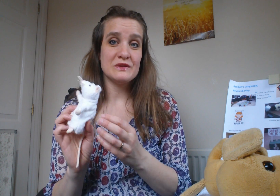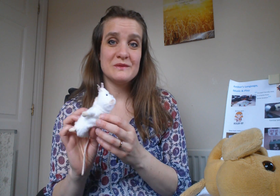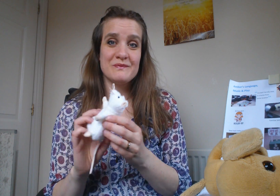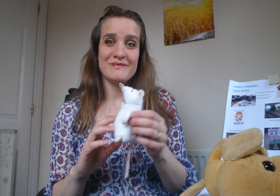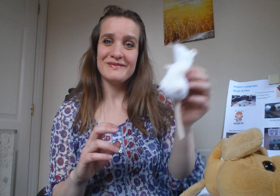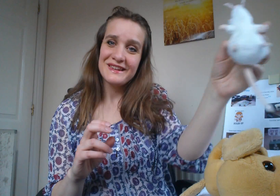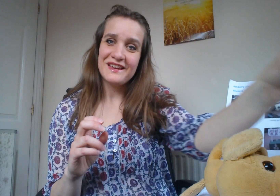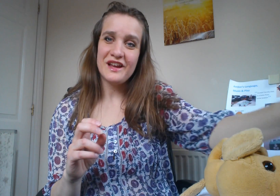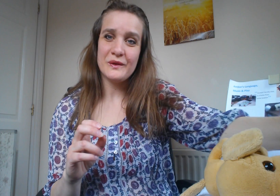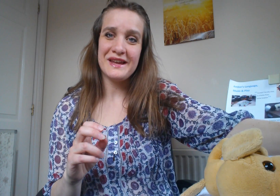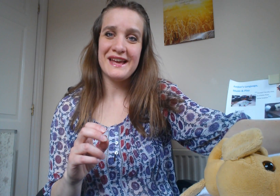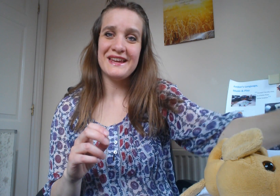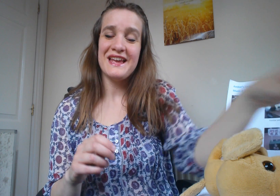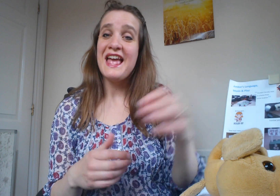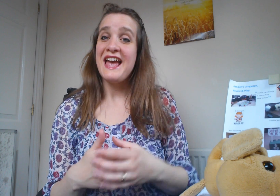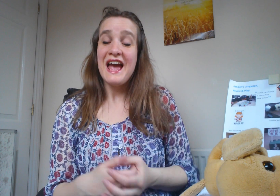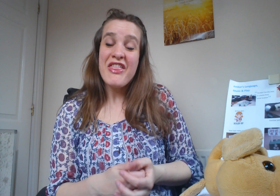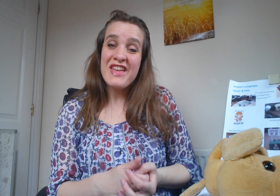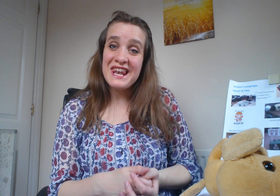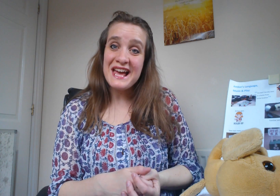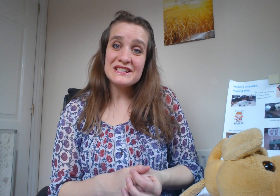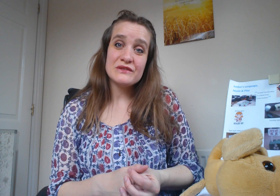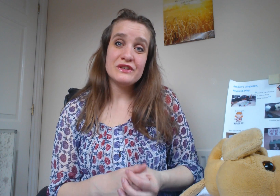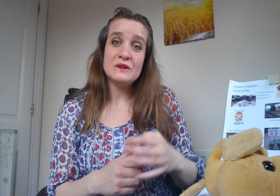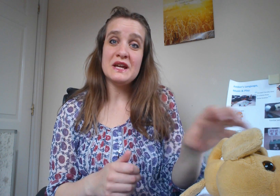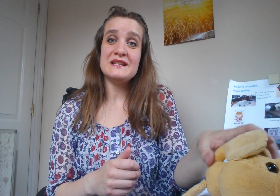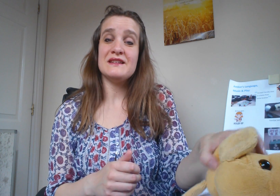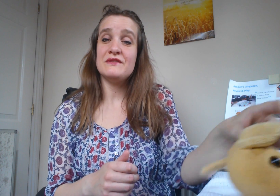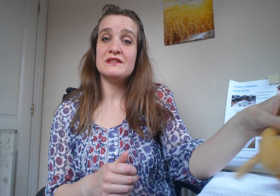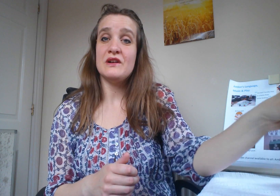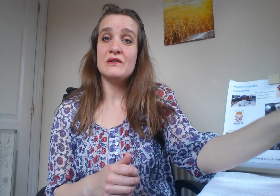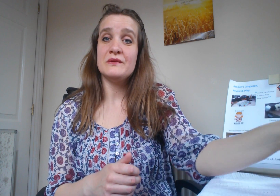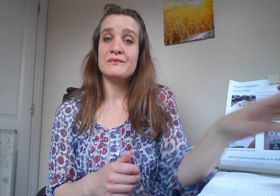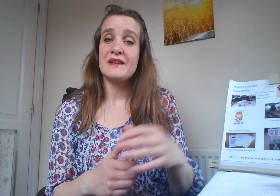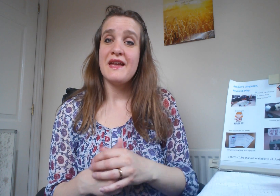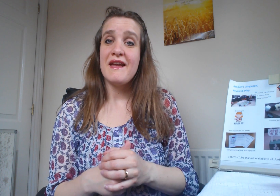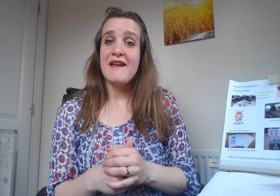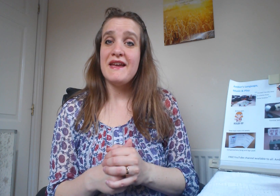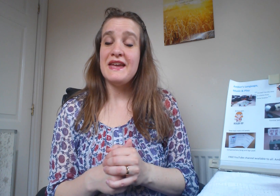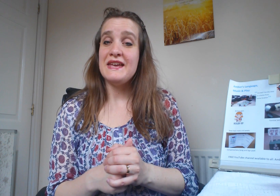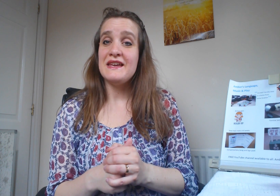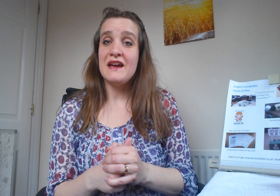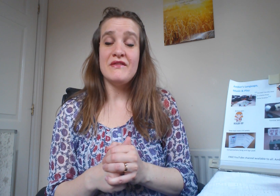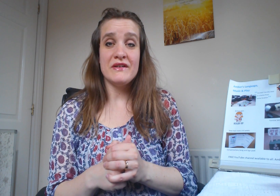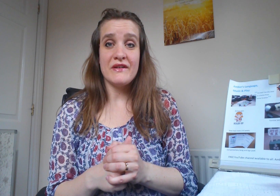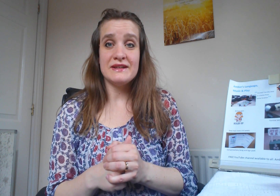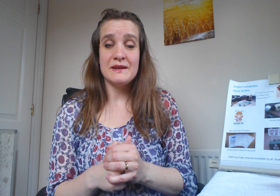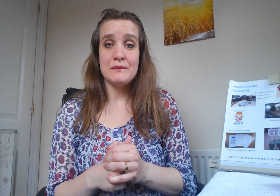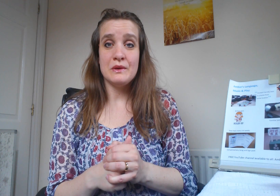mouse. Okay, and then the last few lines of the song are very, very